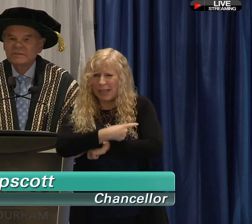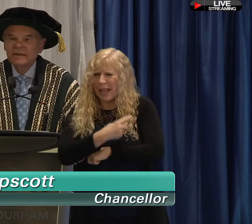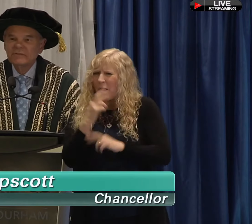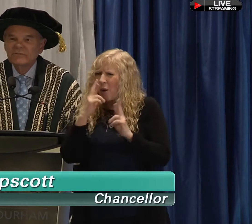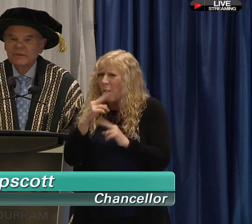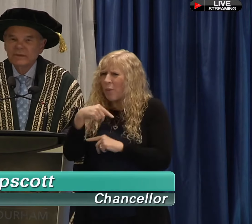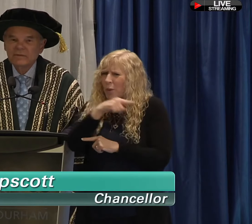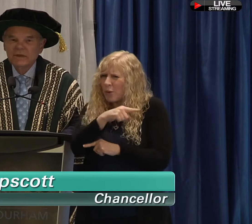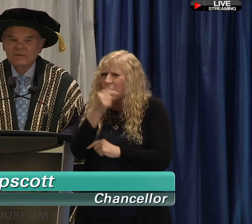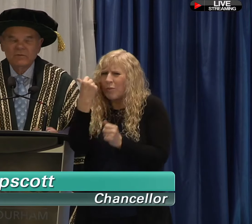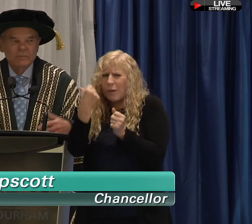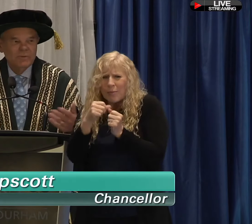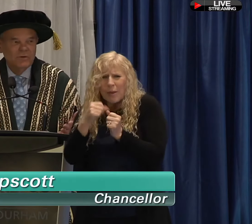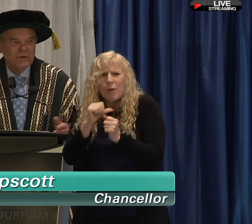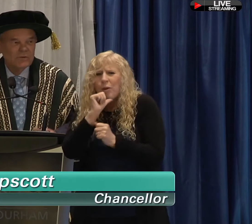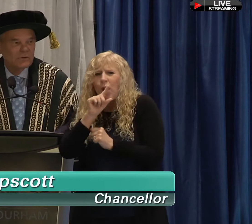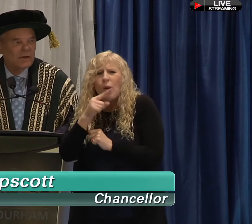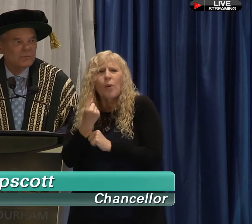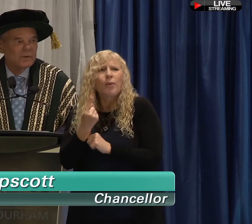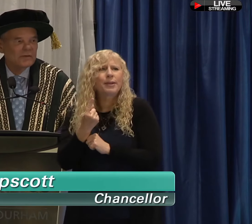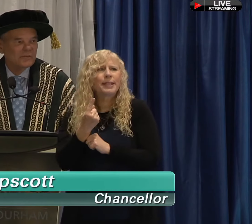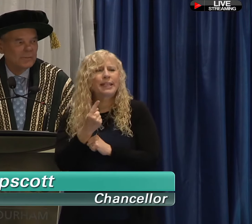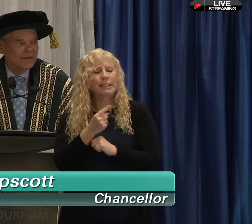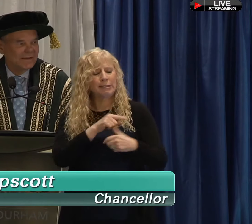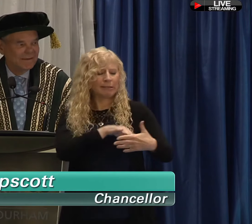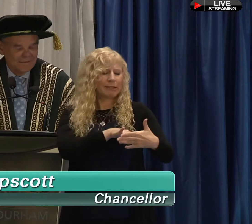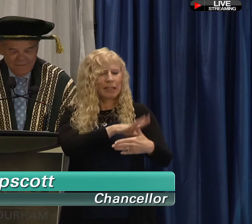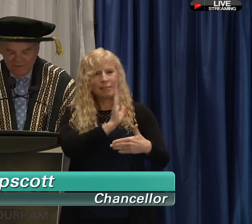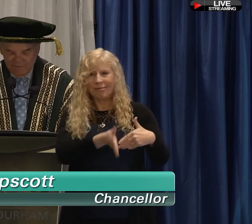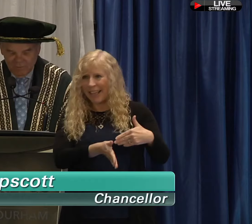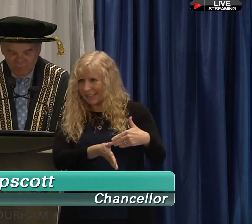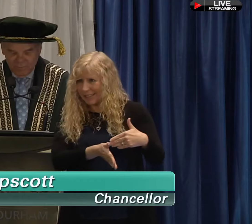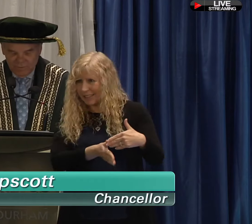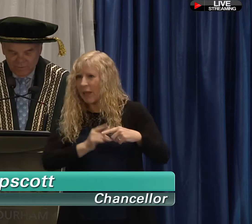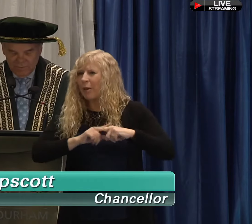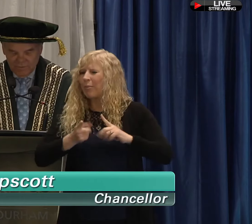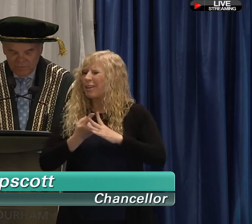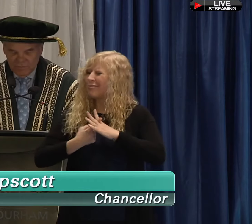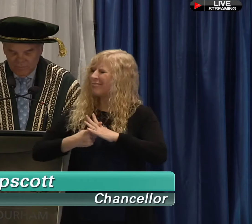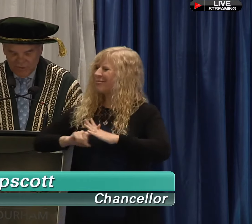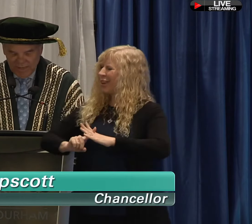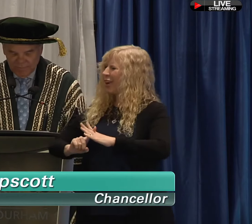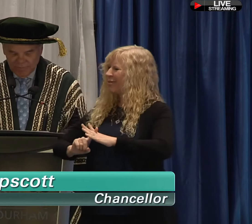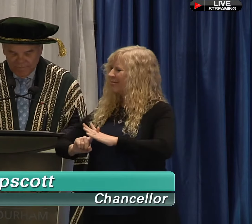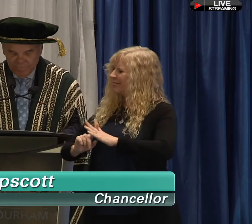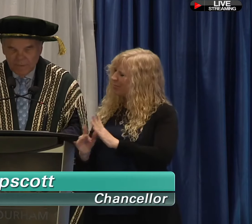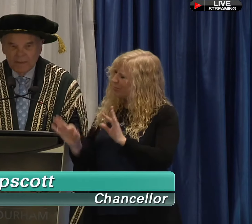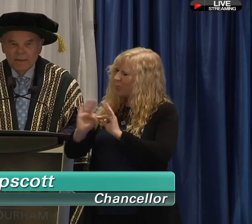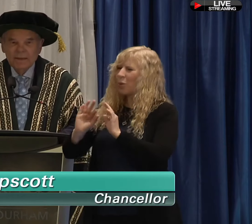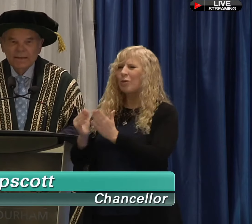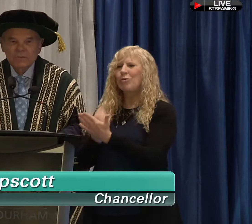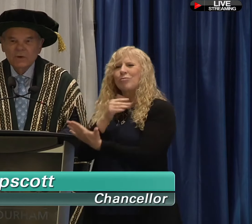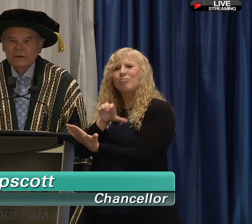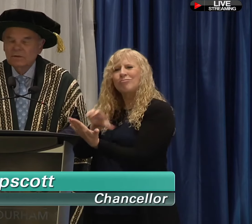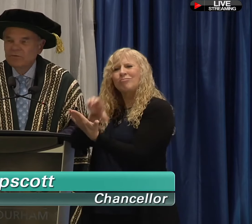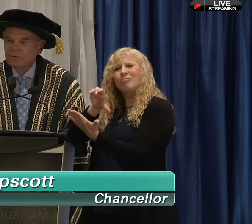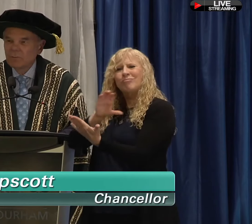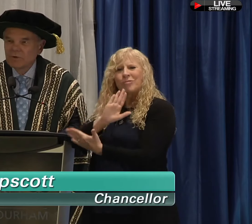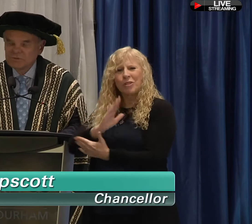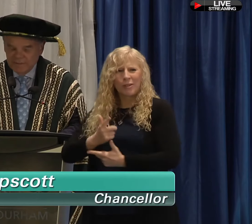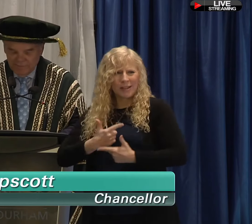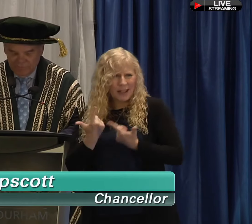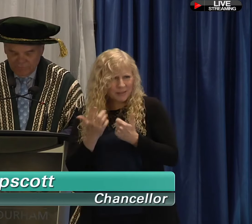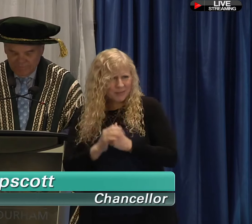not just as the end of a period in your life, but as the beginning of an important new chapter. Now,